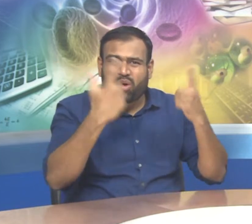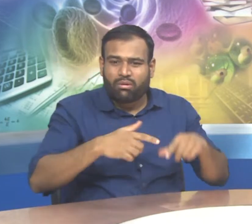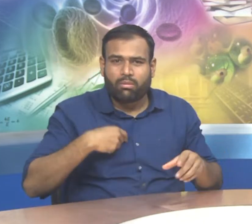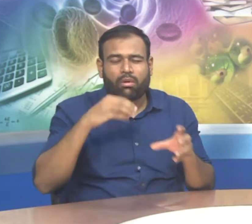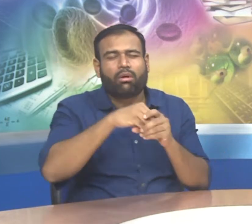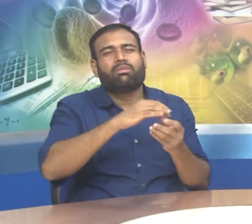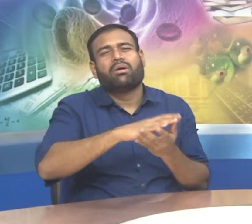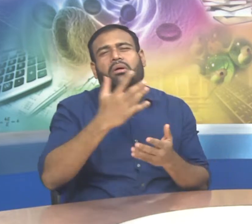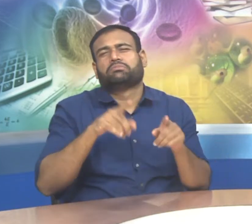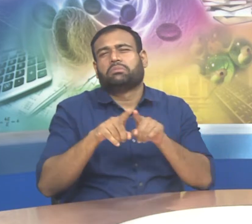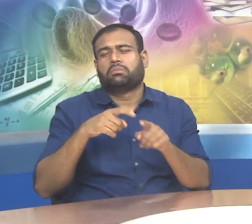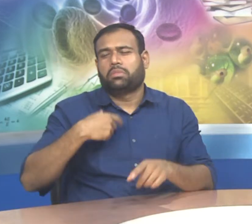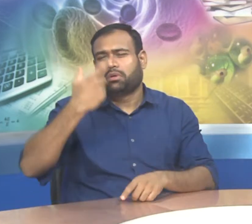of deposits.